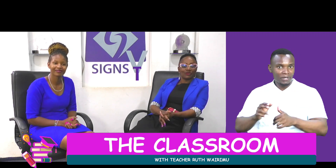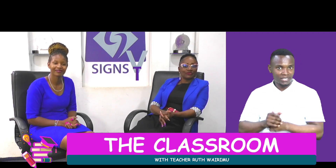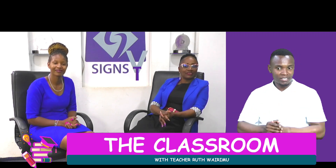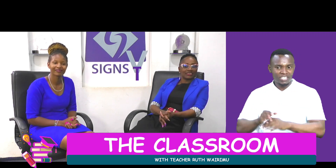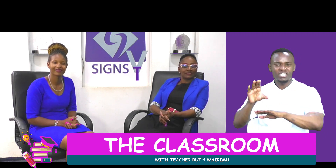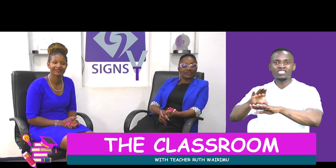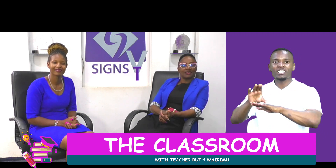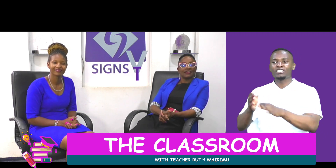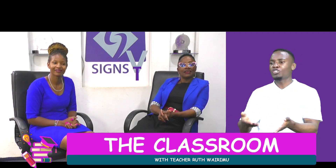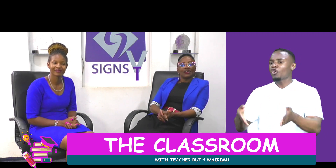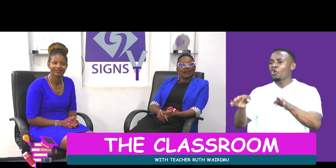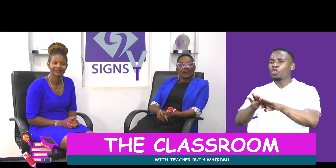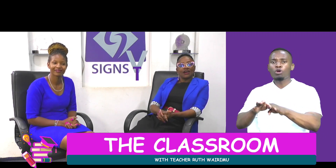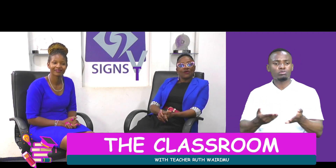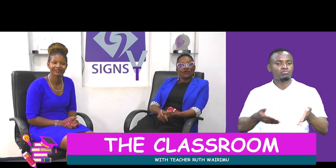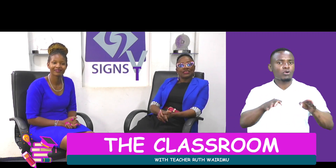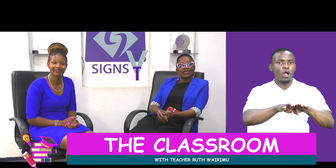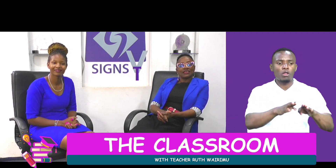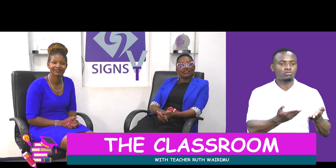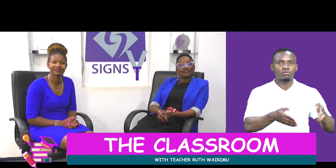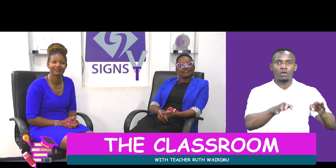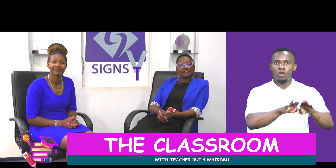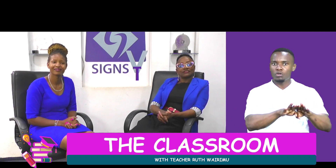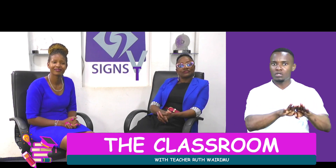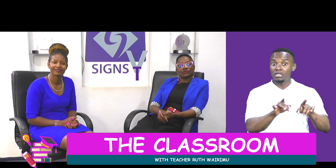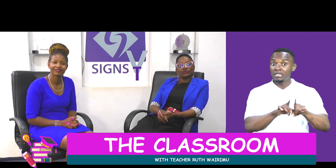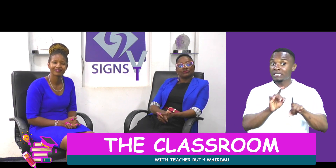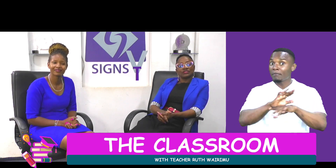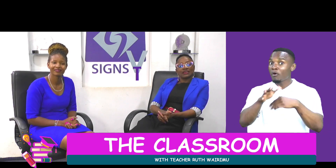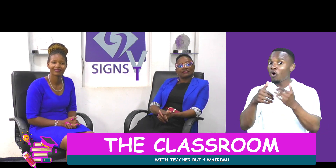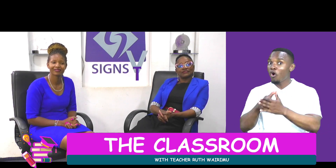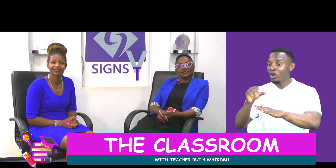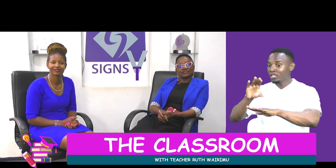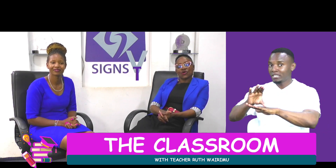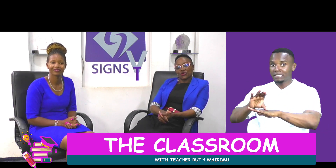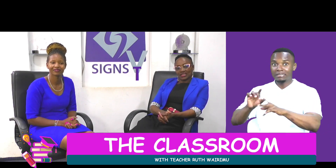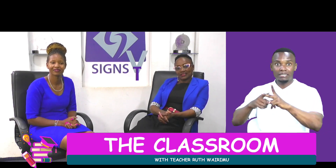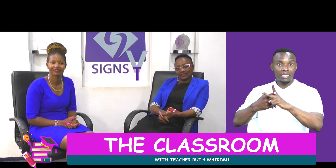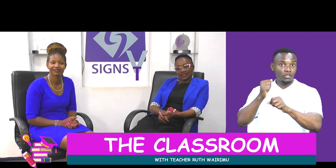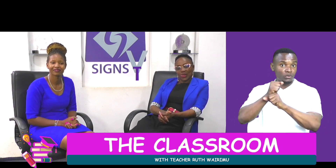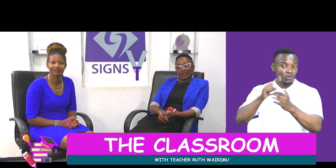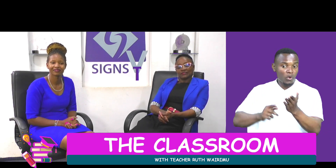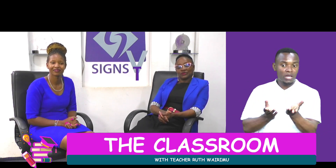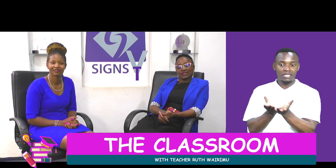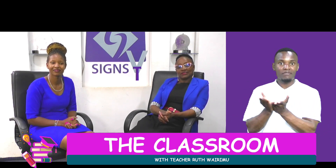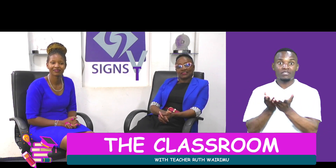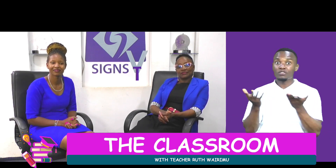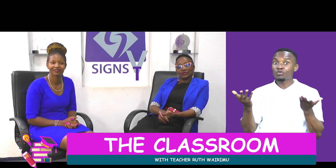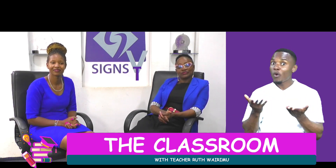to be closed, and all the churches could do their services online.